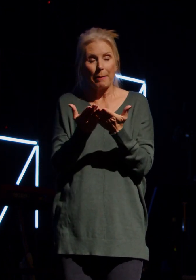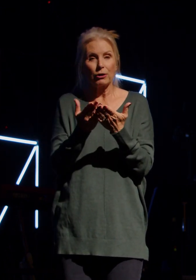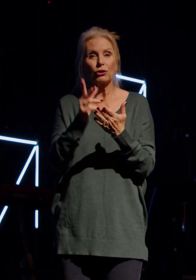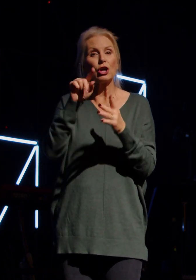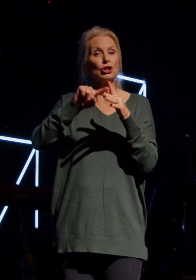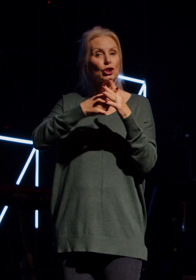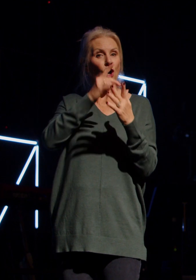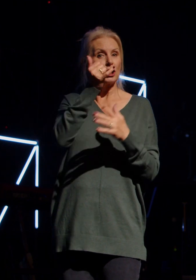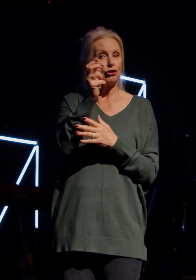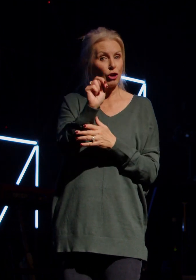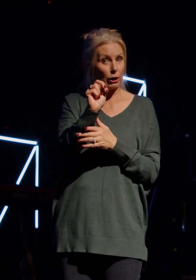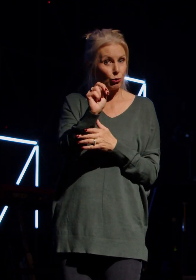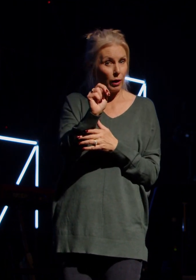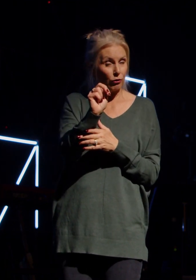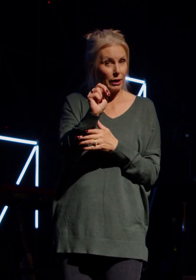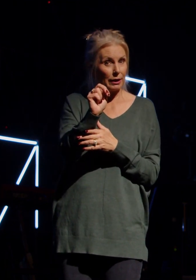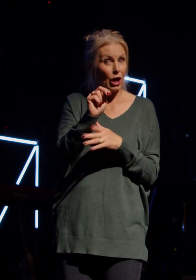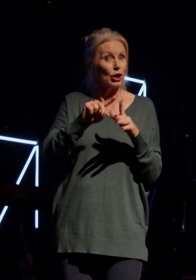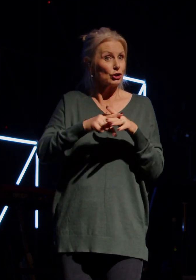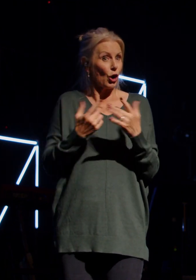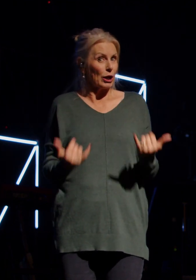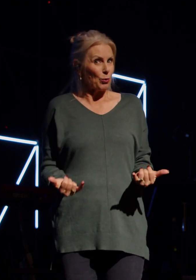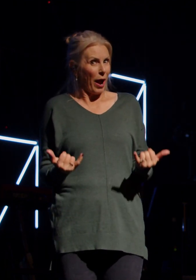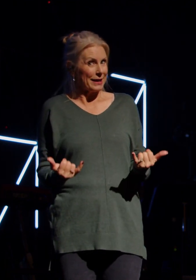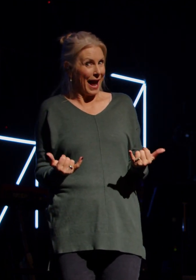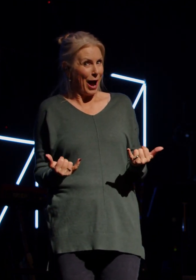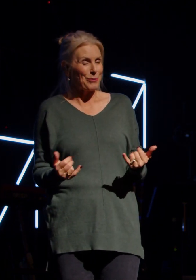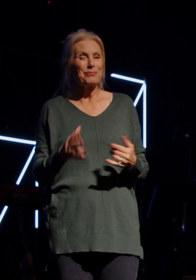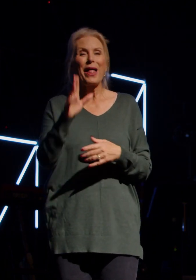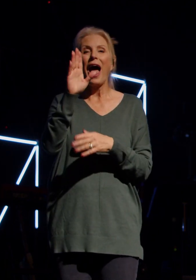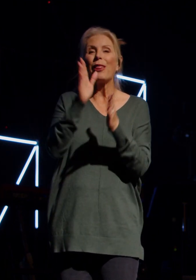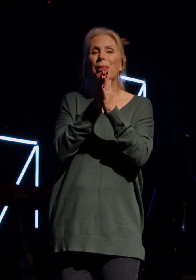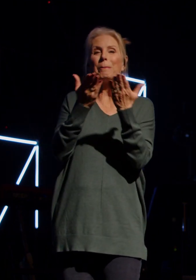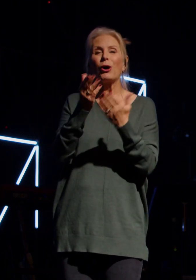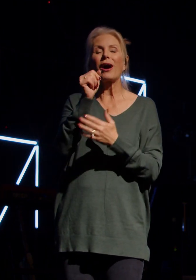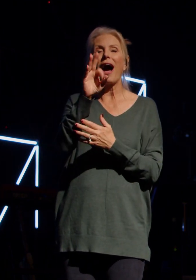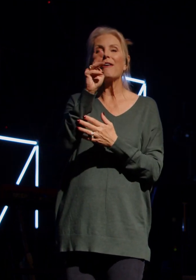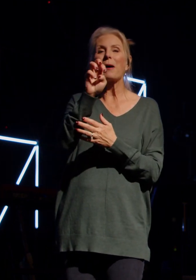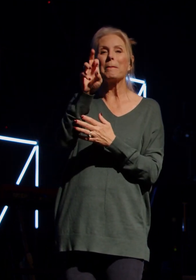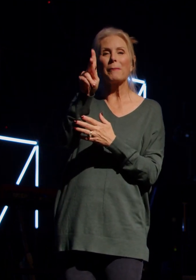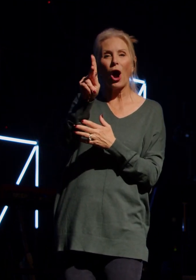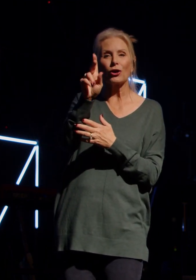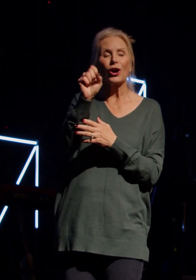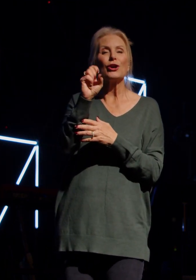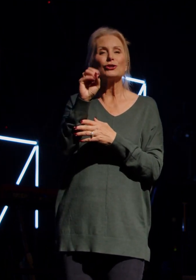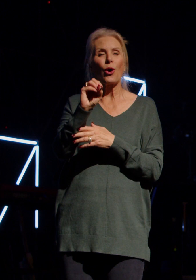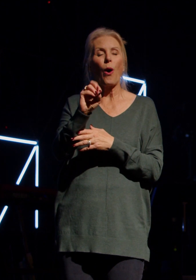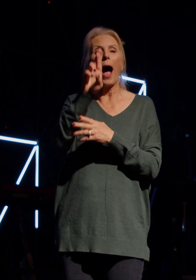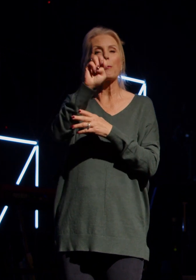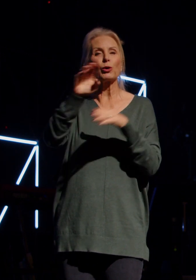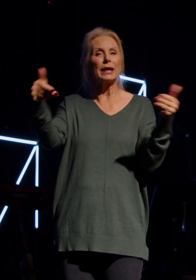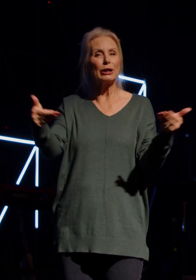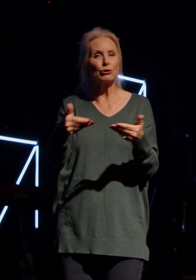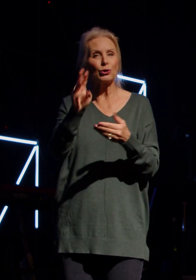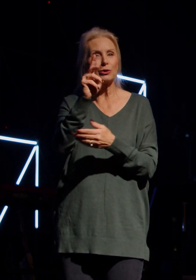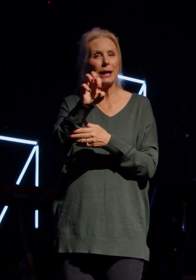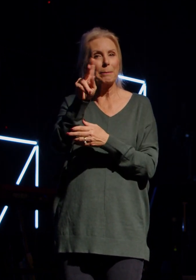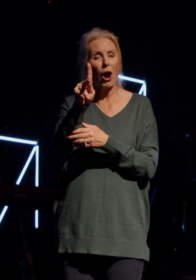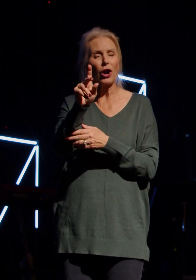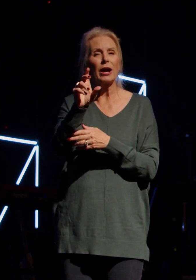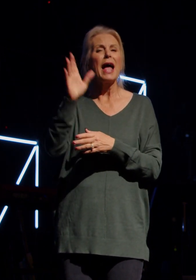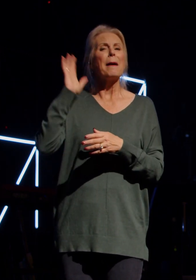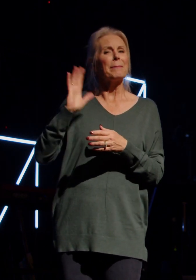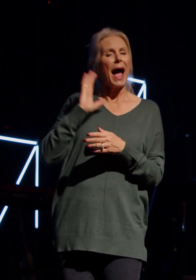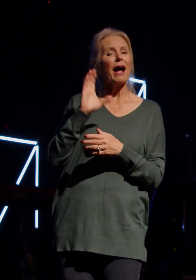starting in January, starting right now, the book of Mark. So reintroducing that. Now, if you're here in October